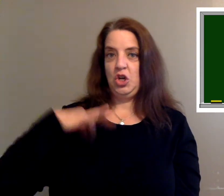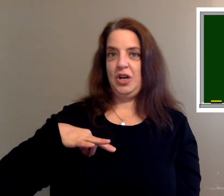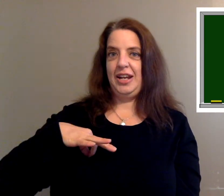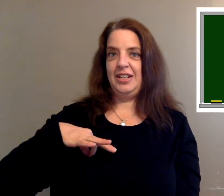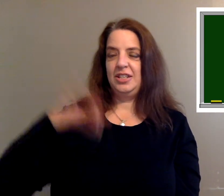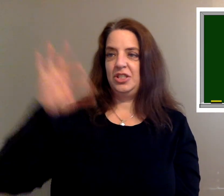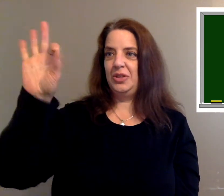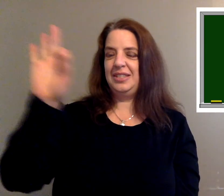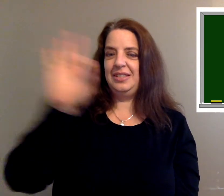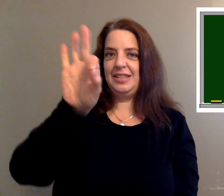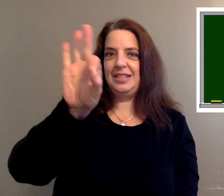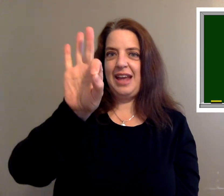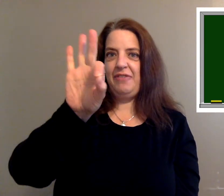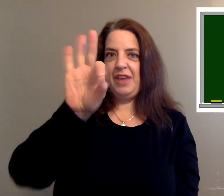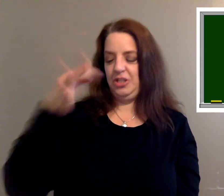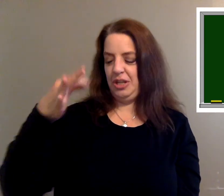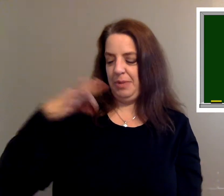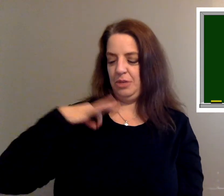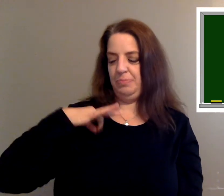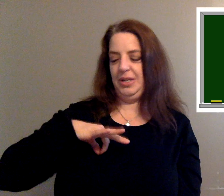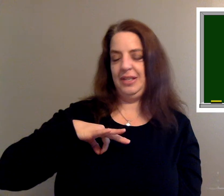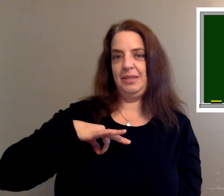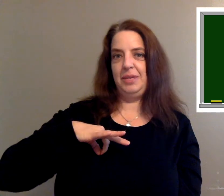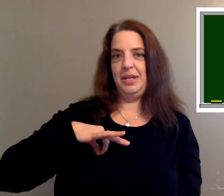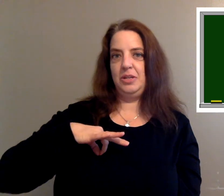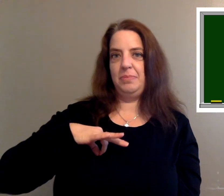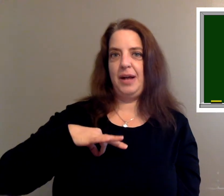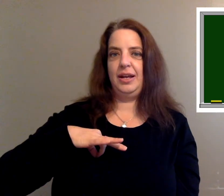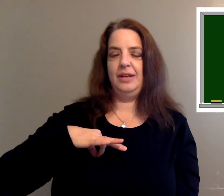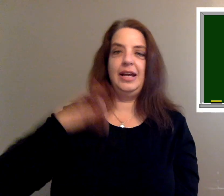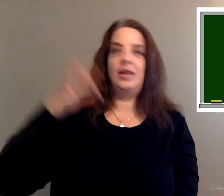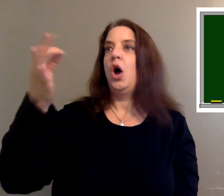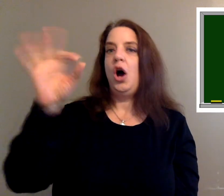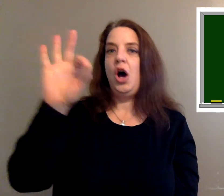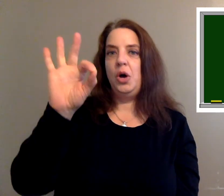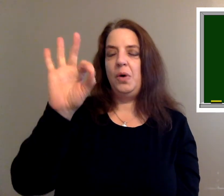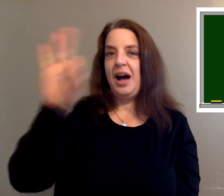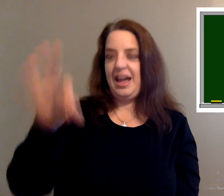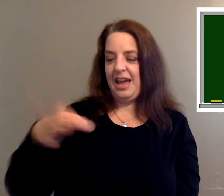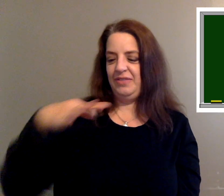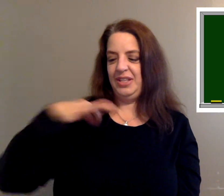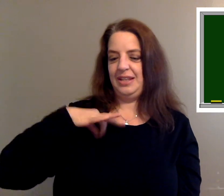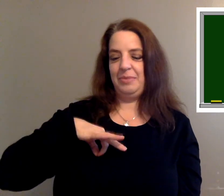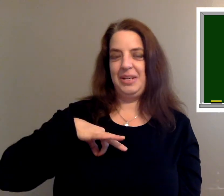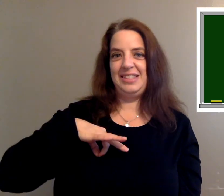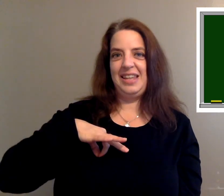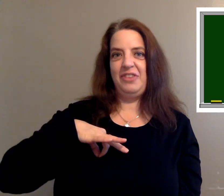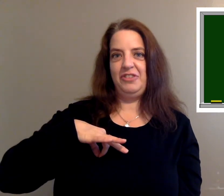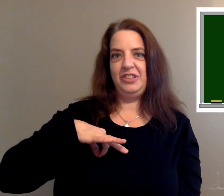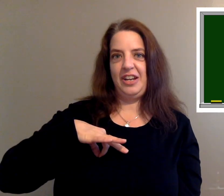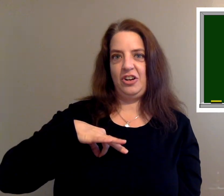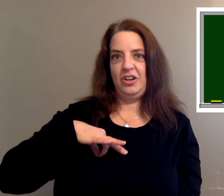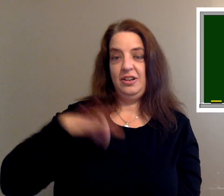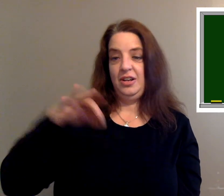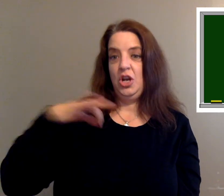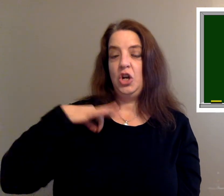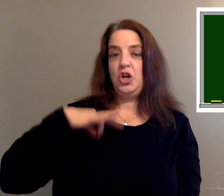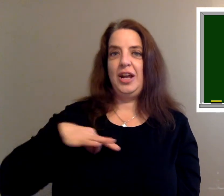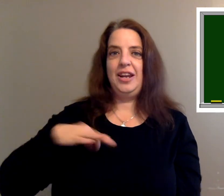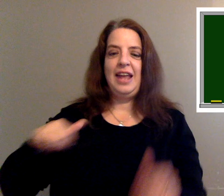Credit. So it's an F hand shape and you're putting something in your pocket. Like, oh, I have this and I'm going to save it for later. Credit, and